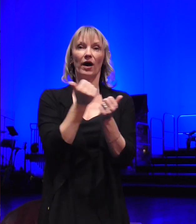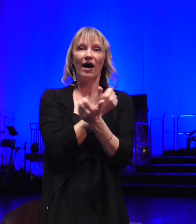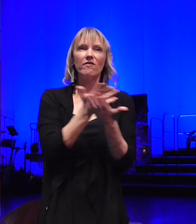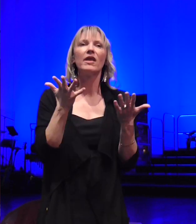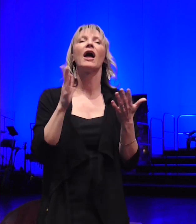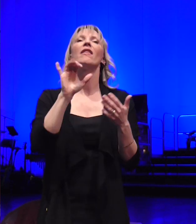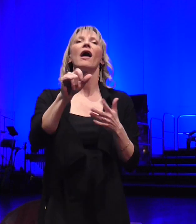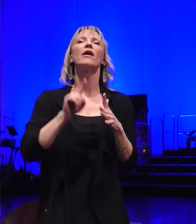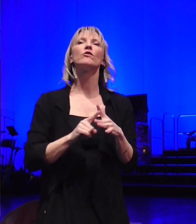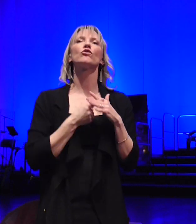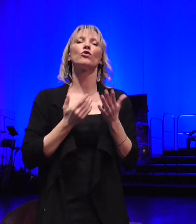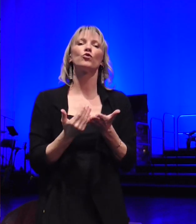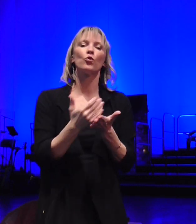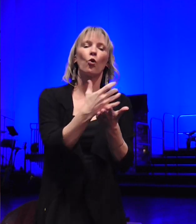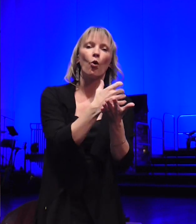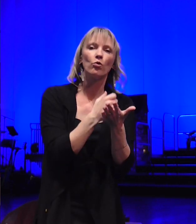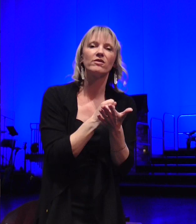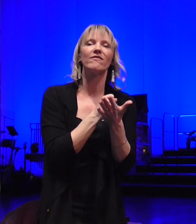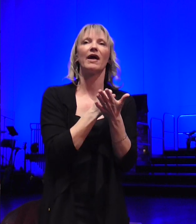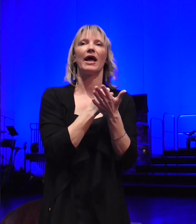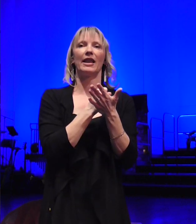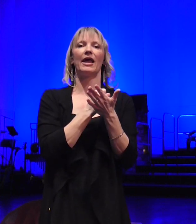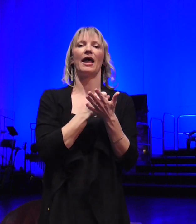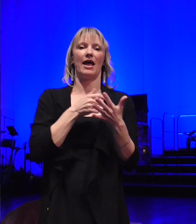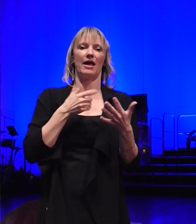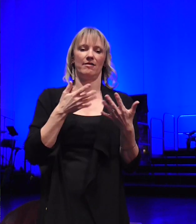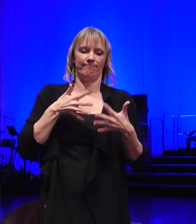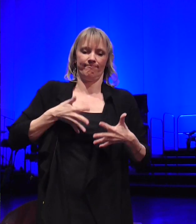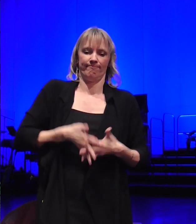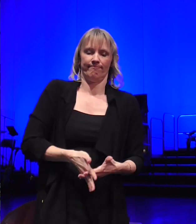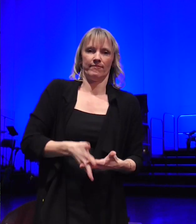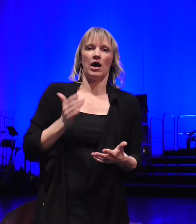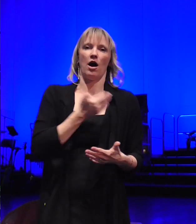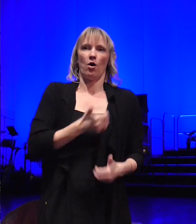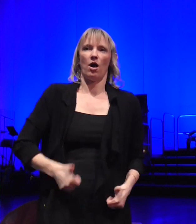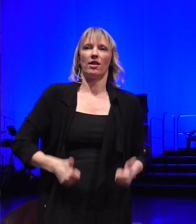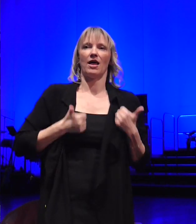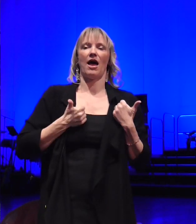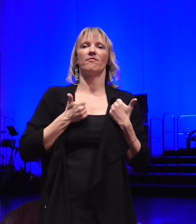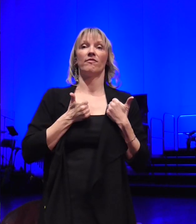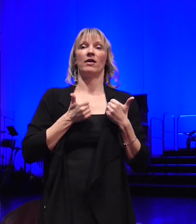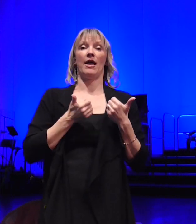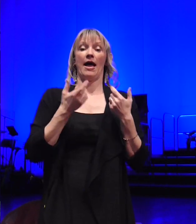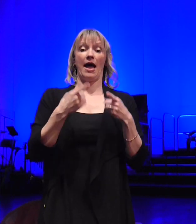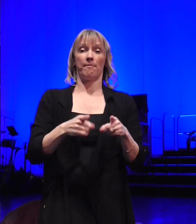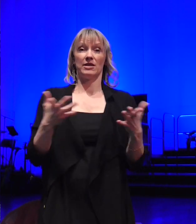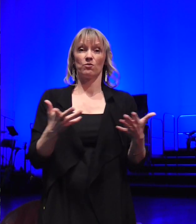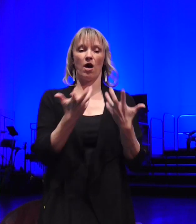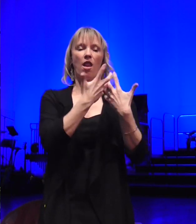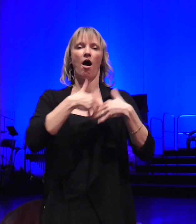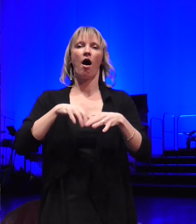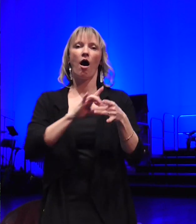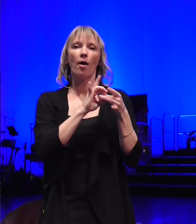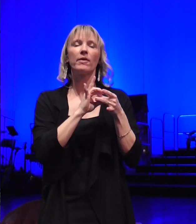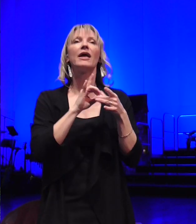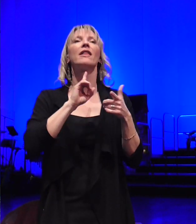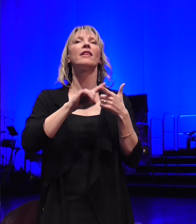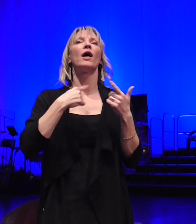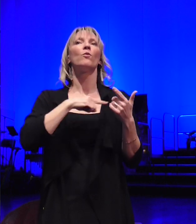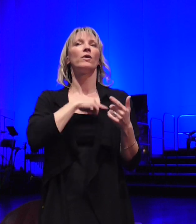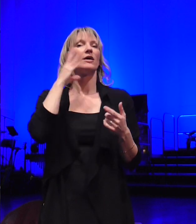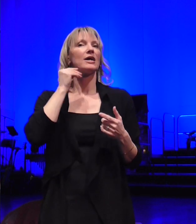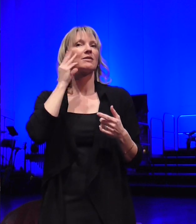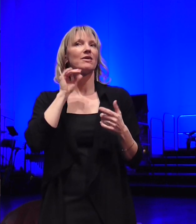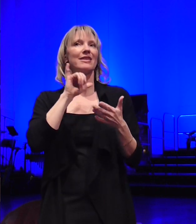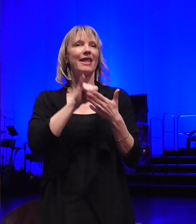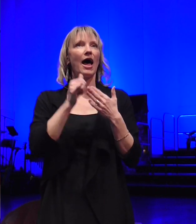to cultivate and take root in our lives, resulting in a kind of harmony where we then experience ourselves as weaving this